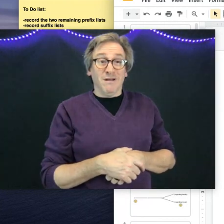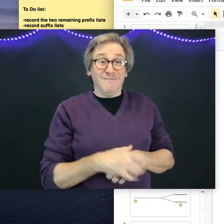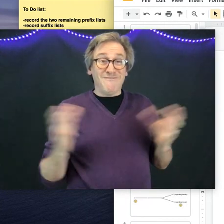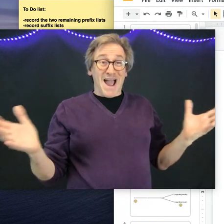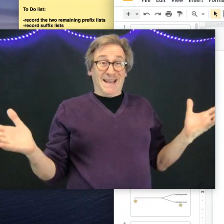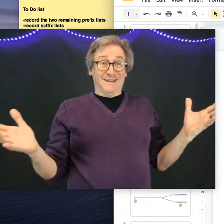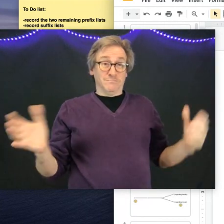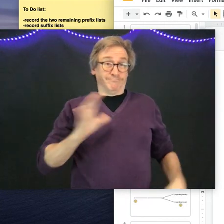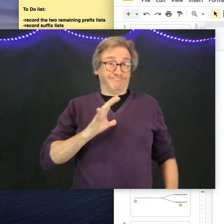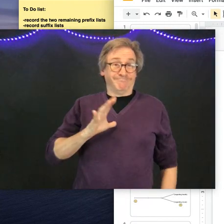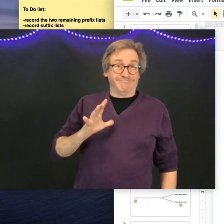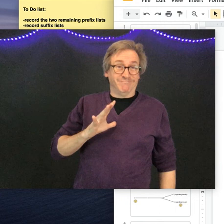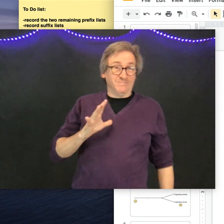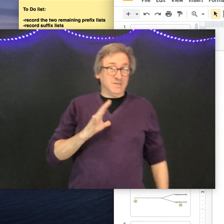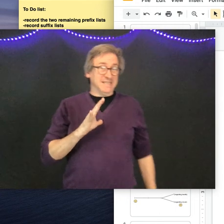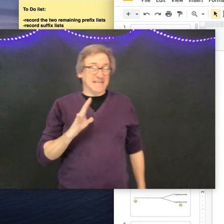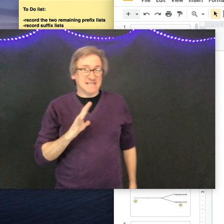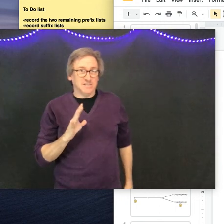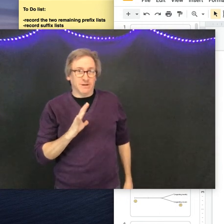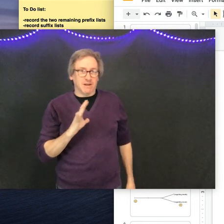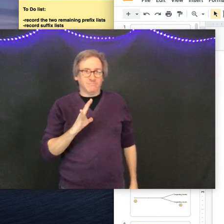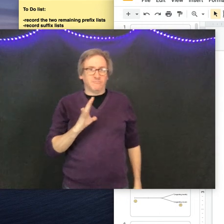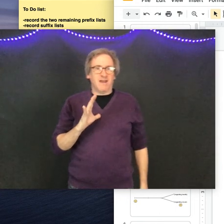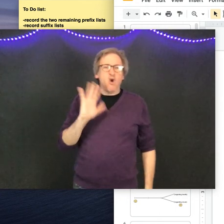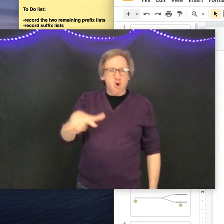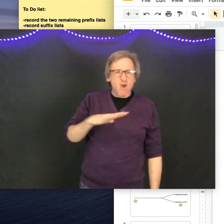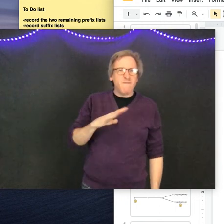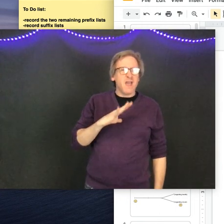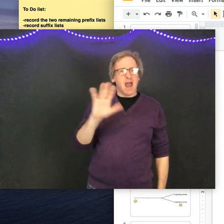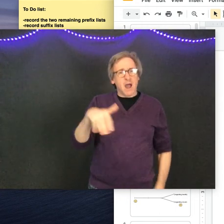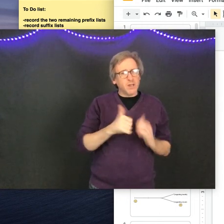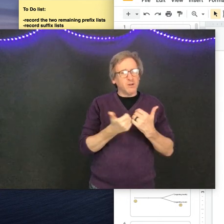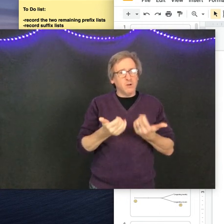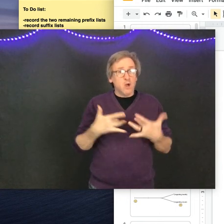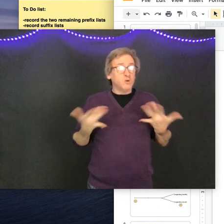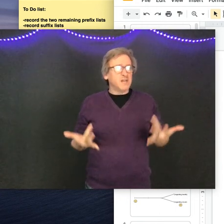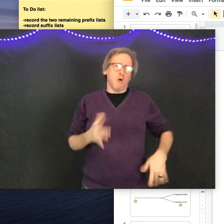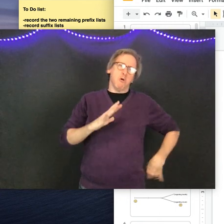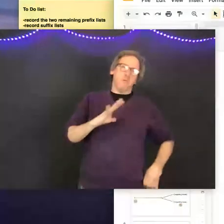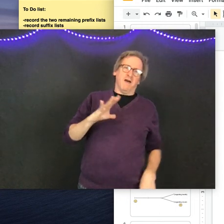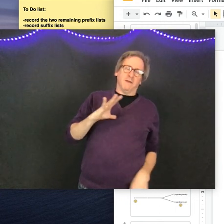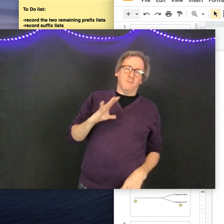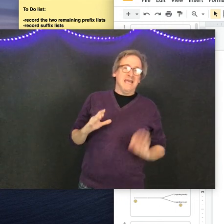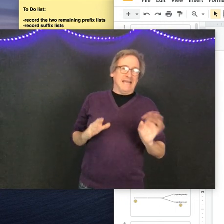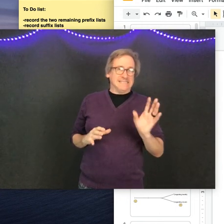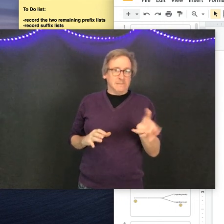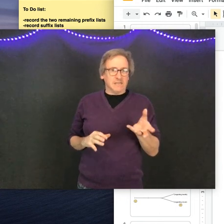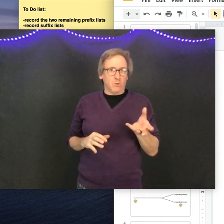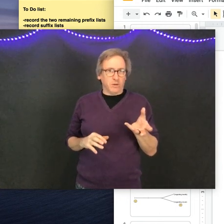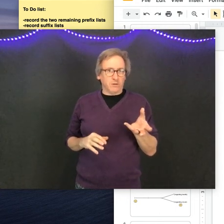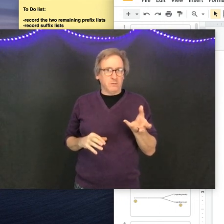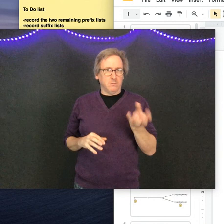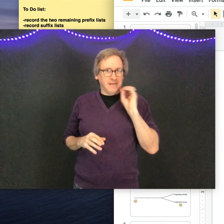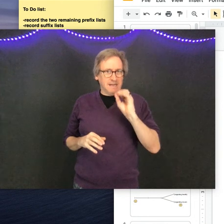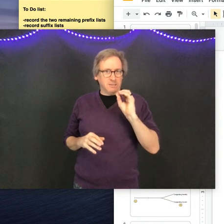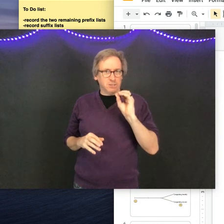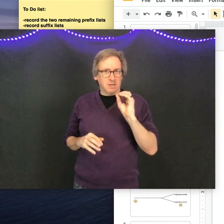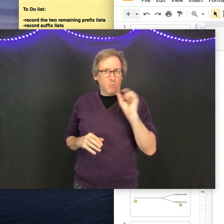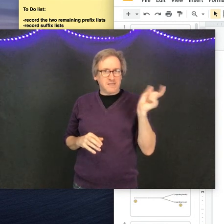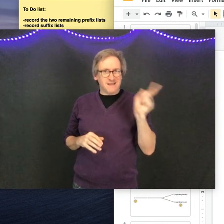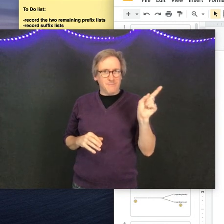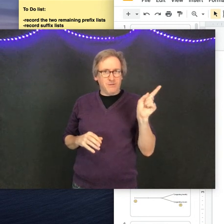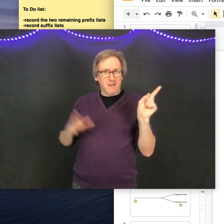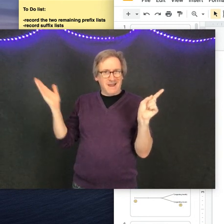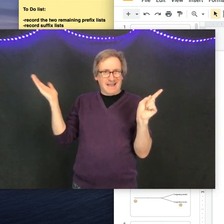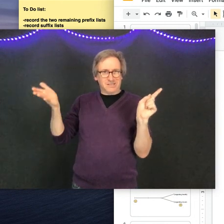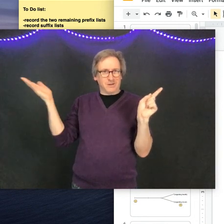So, fine. We did that last unit, right? Oh, fine. How are you? What's up? Oh, fine. It seems like a weird, in English,